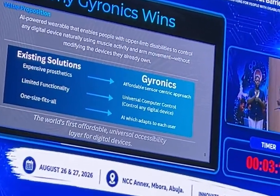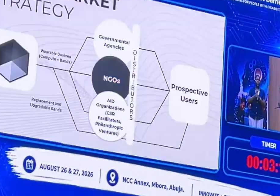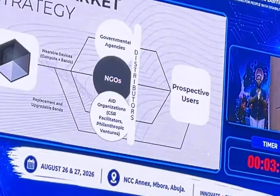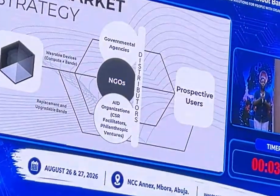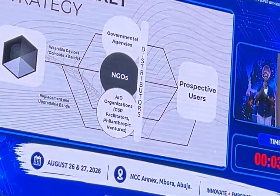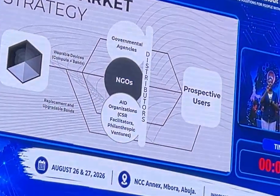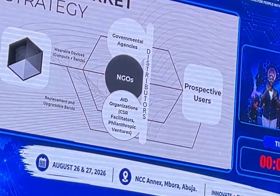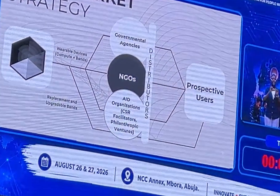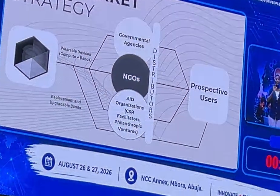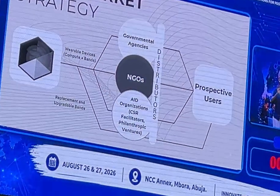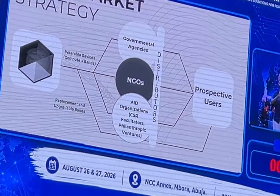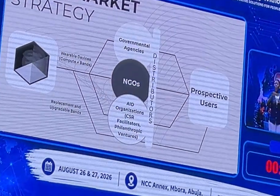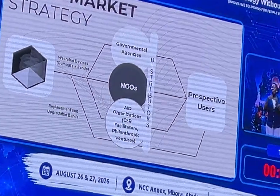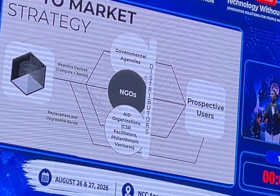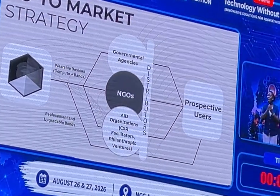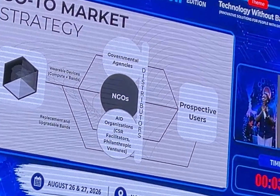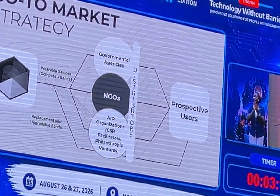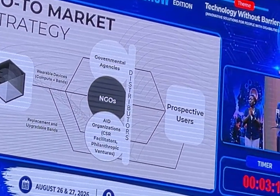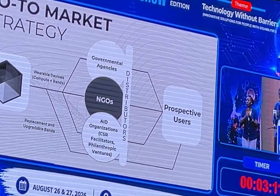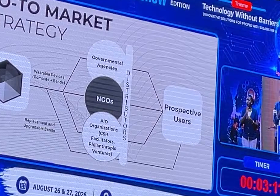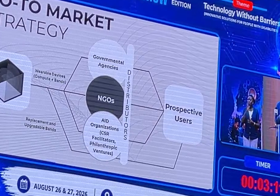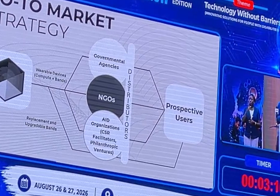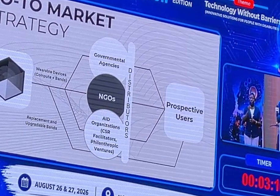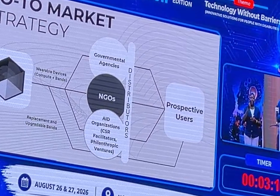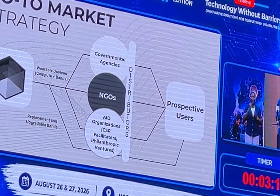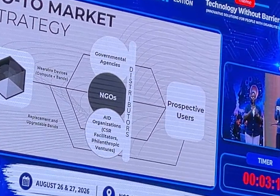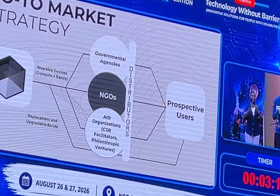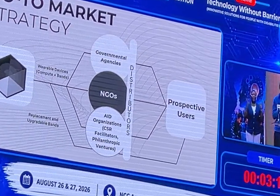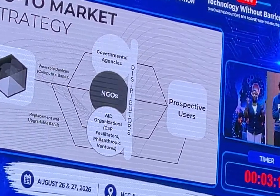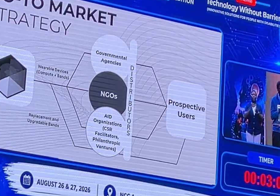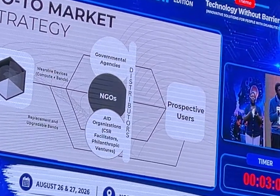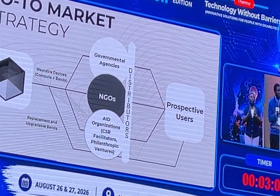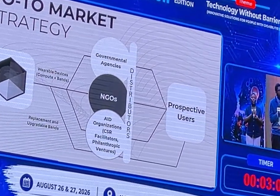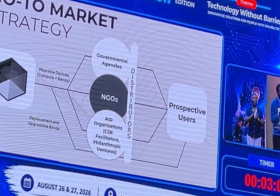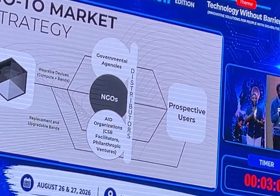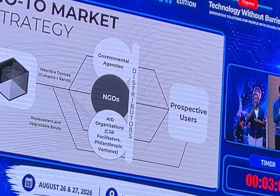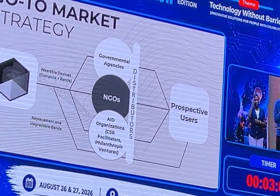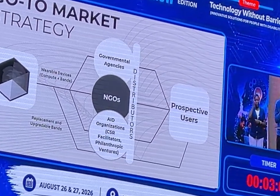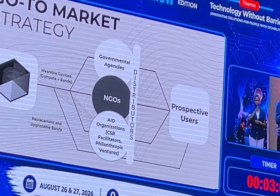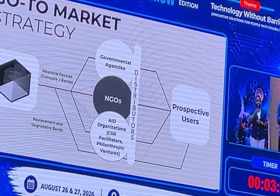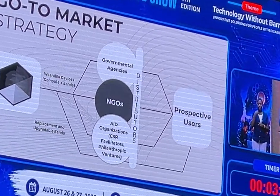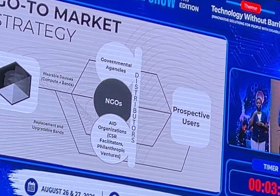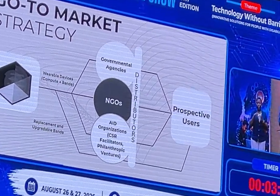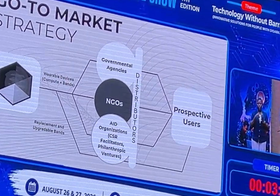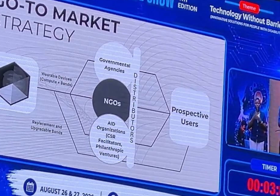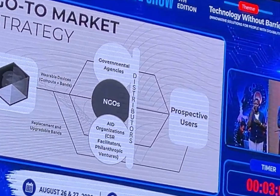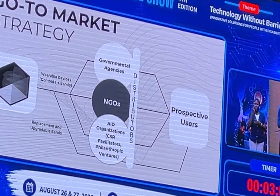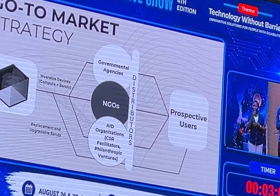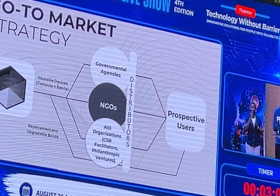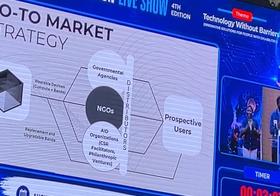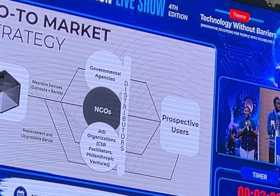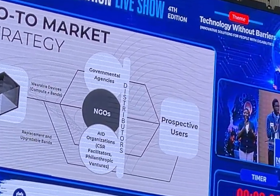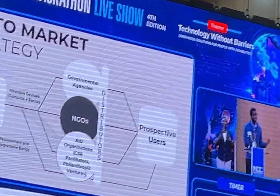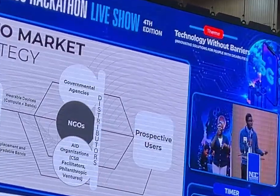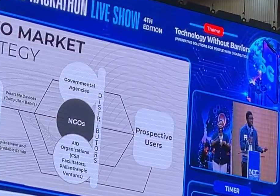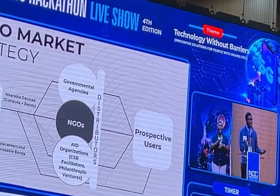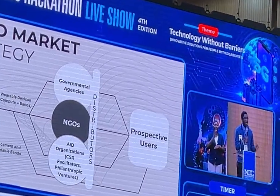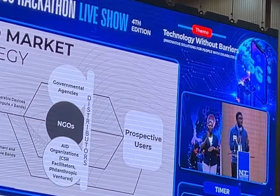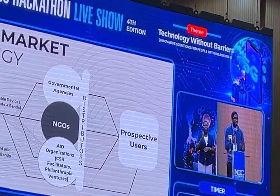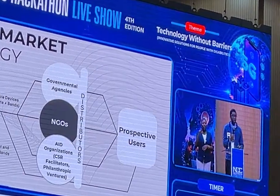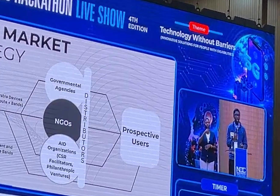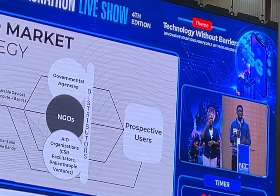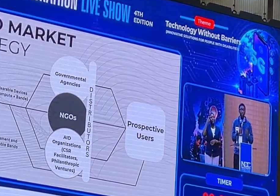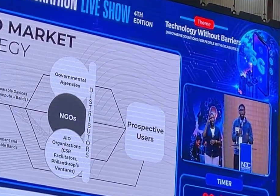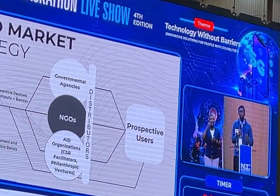Let's move on. And so the biggest problem that I think we're all realizing is that if it's a hardware device, it's going to be expensive. It's going to cost money, and